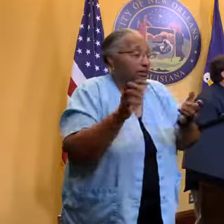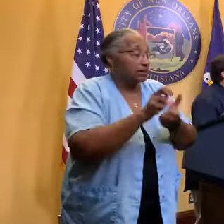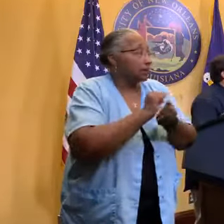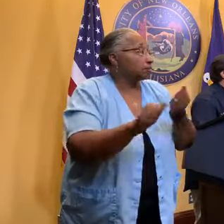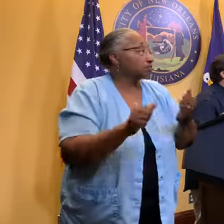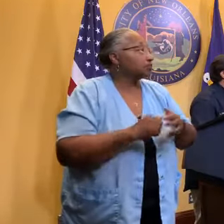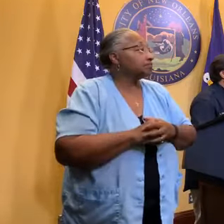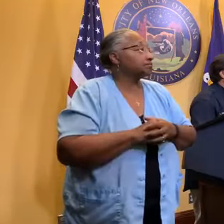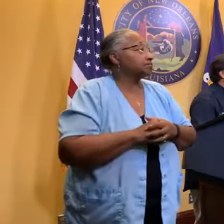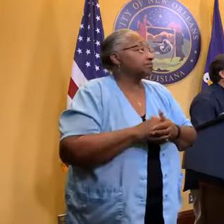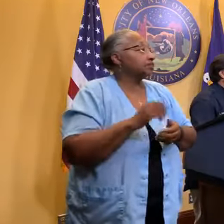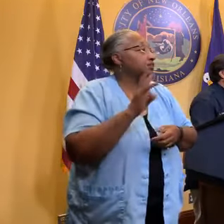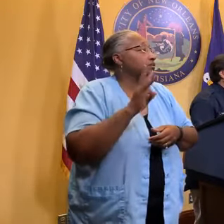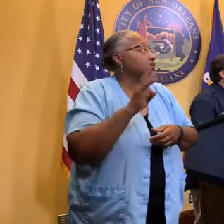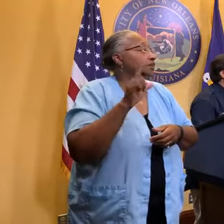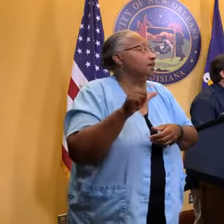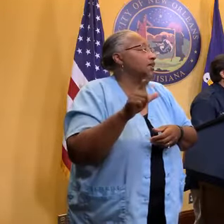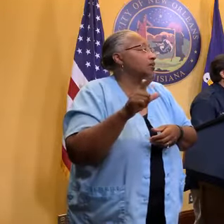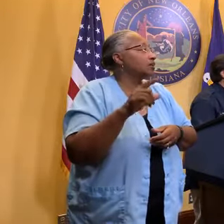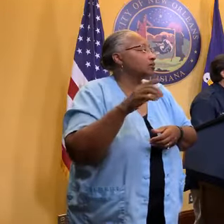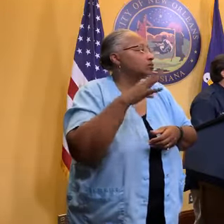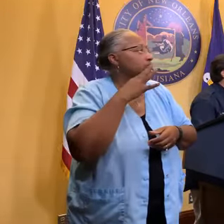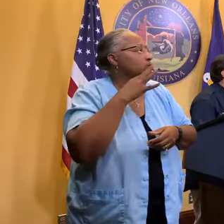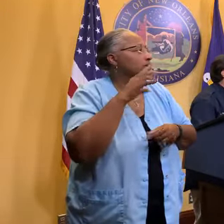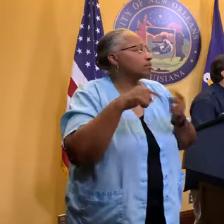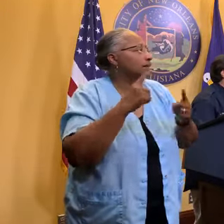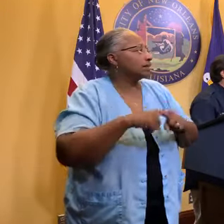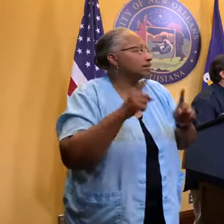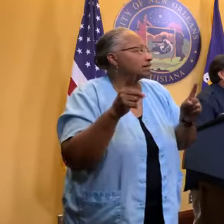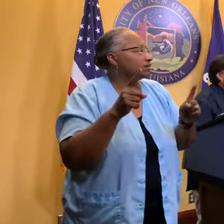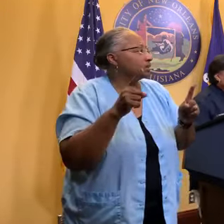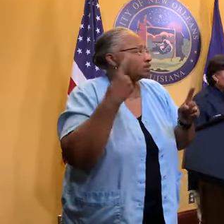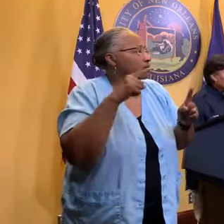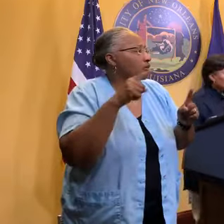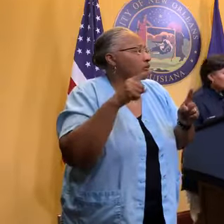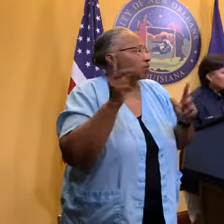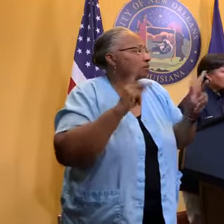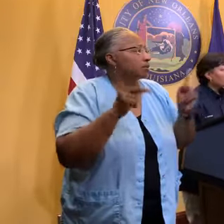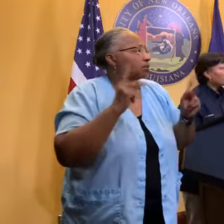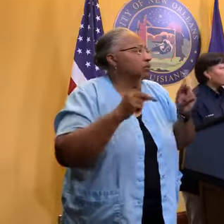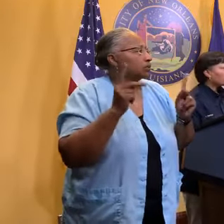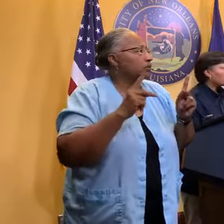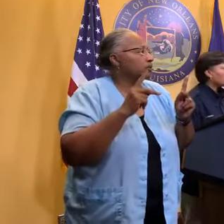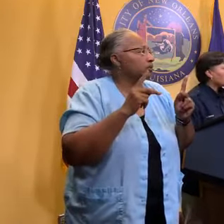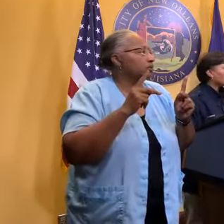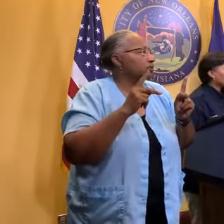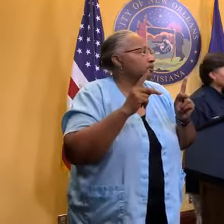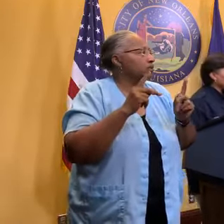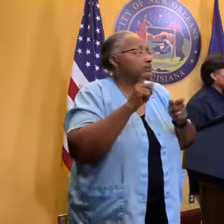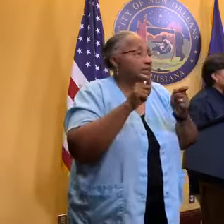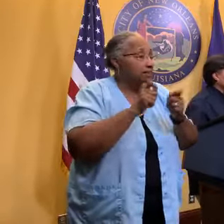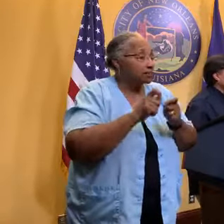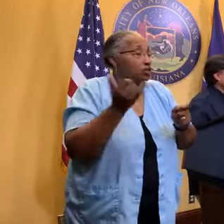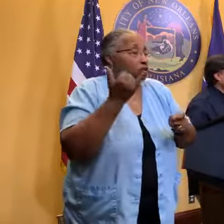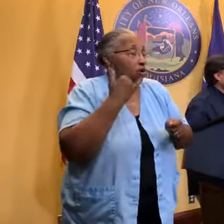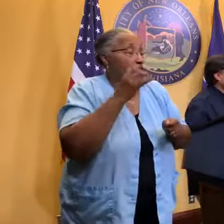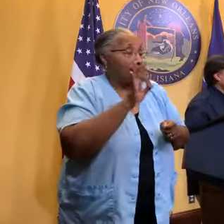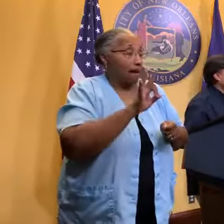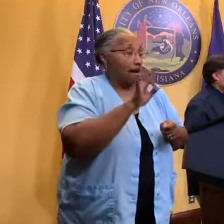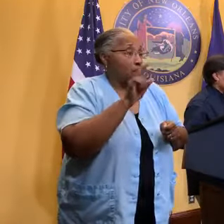WWL? Could you highlight the difference, please, for the viewers, and when, specifically when you call 911, when you